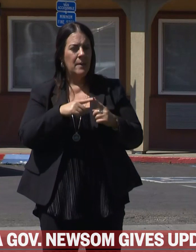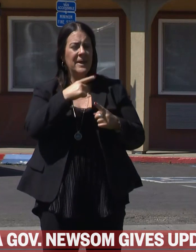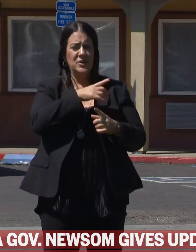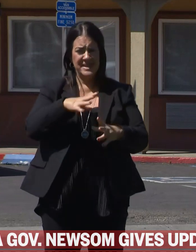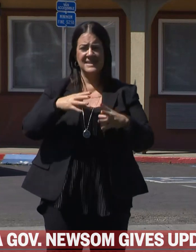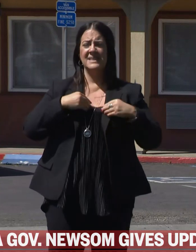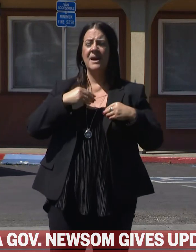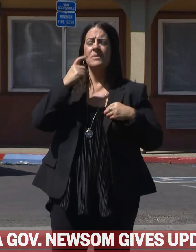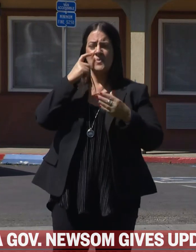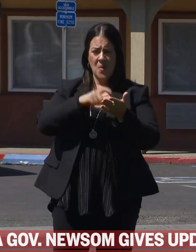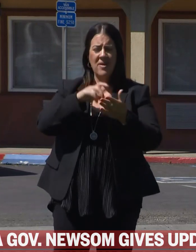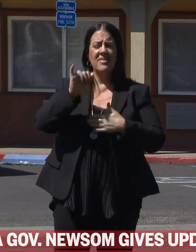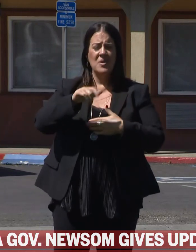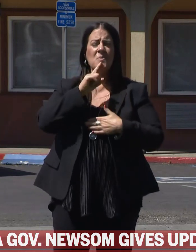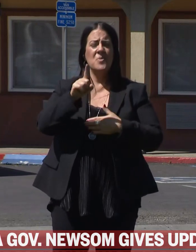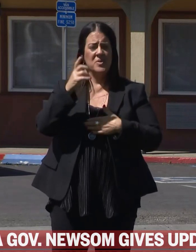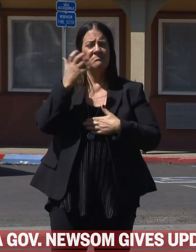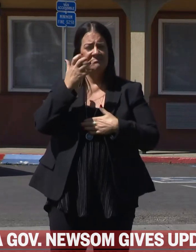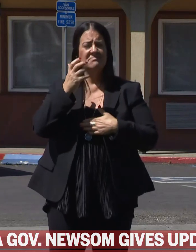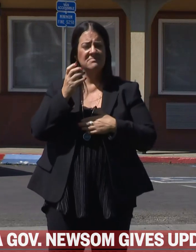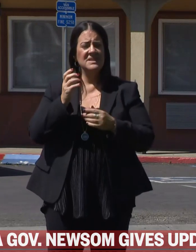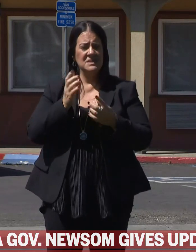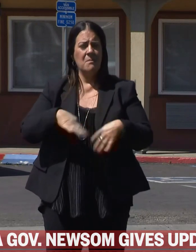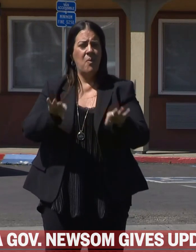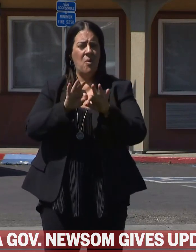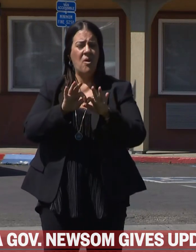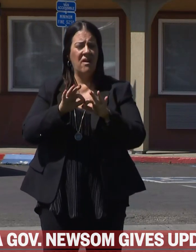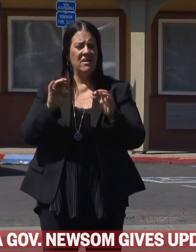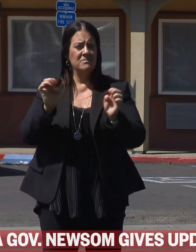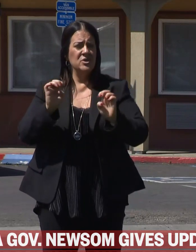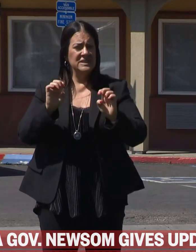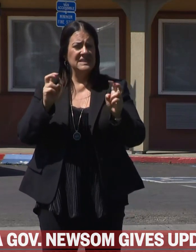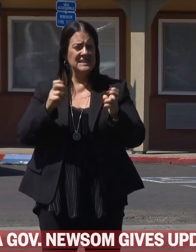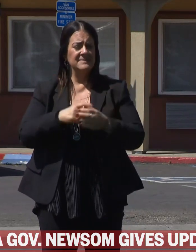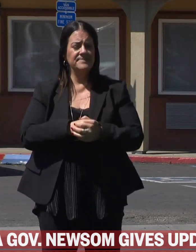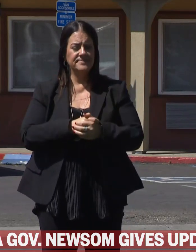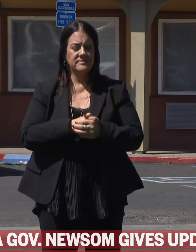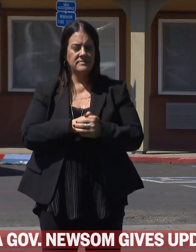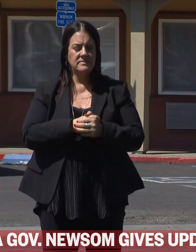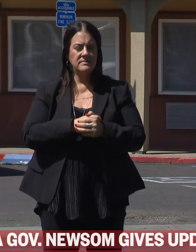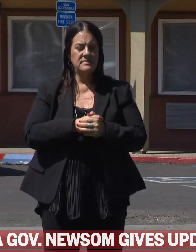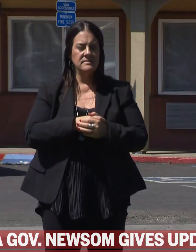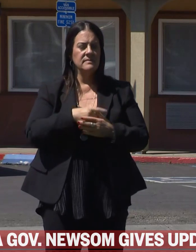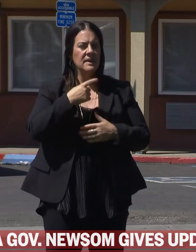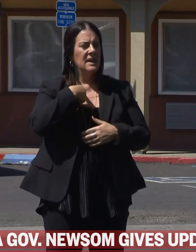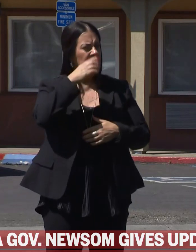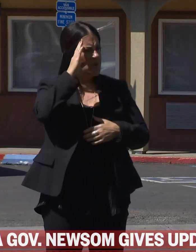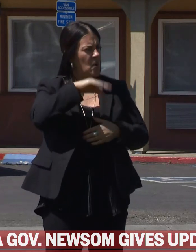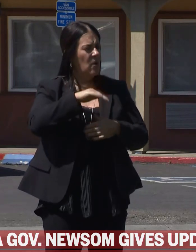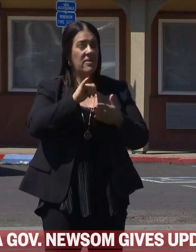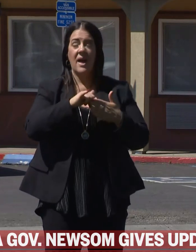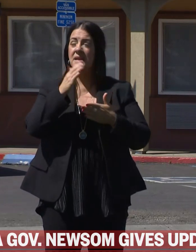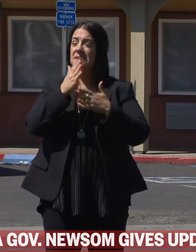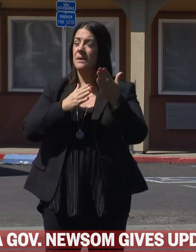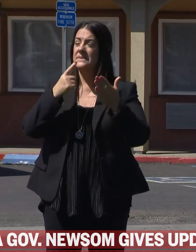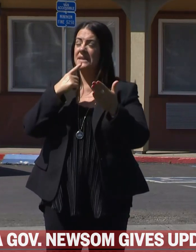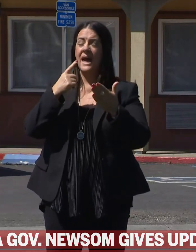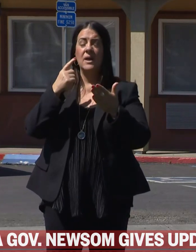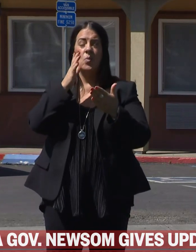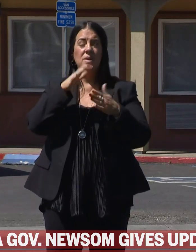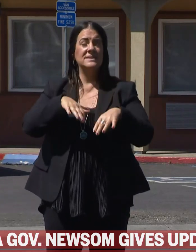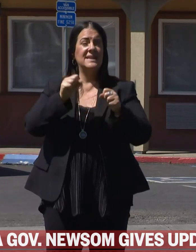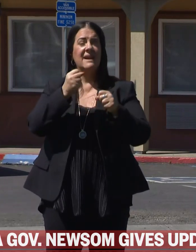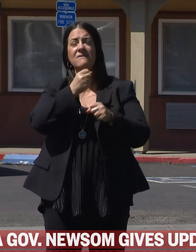a recognition that it would probably take several years before we were able to actually implement this in large